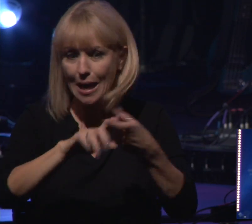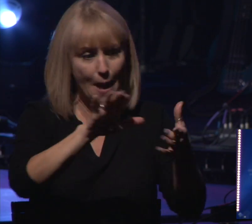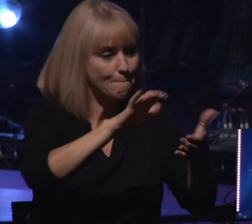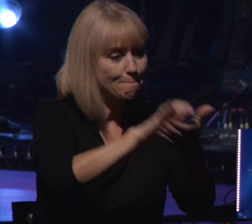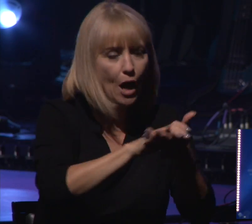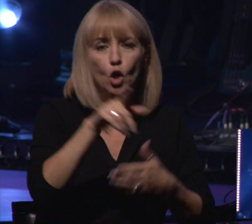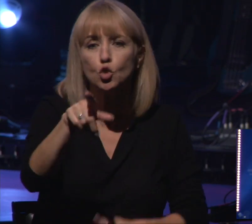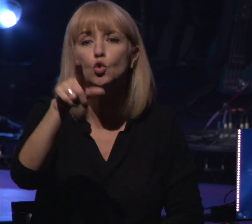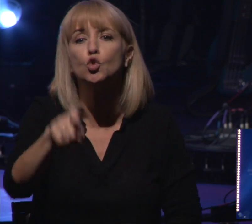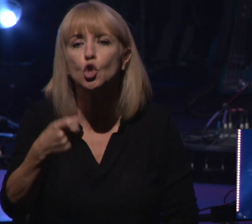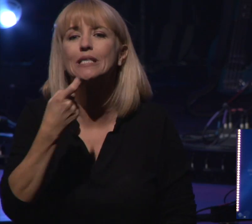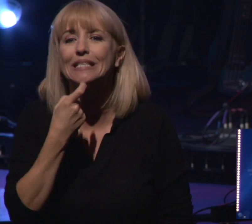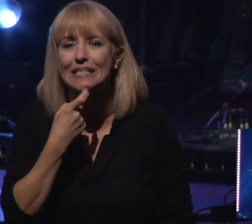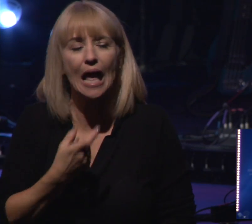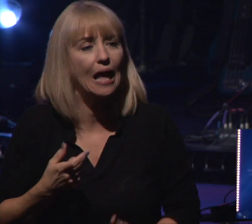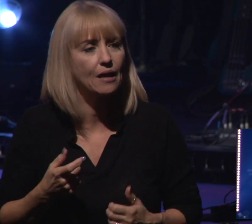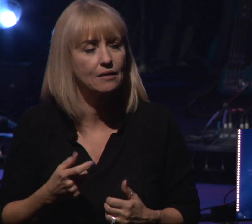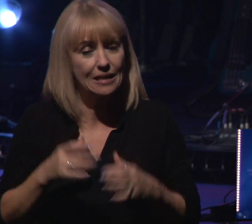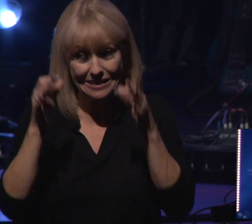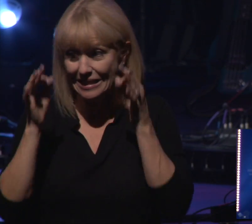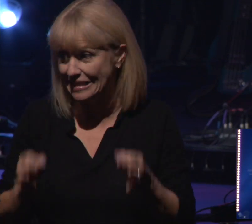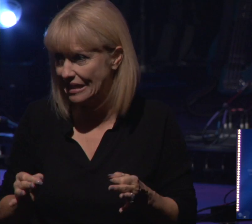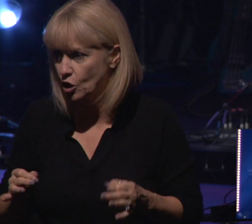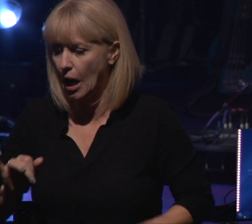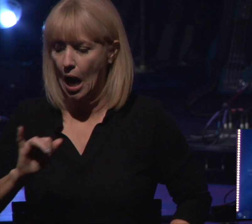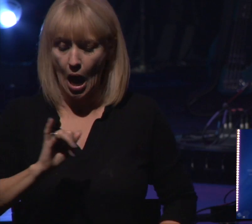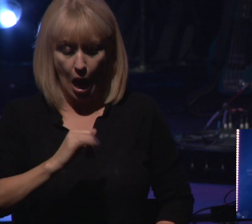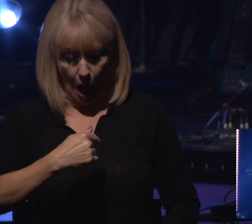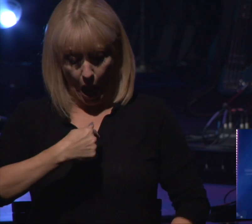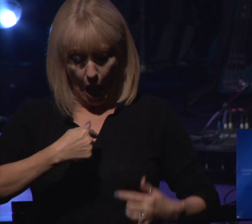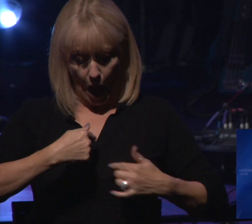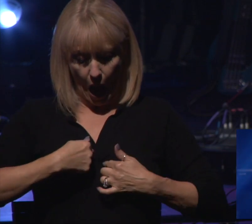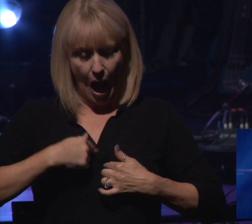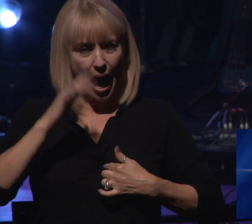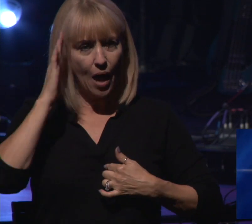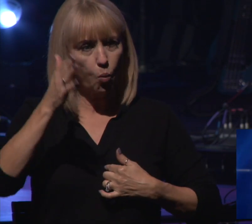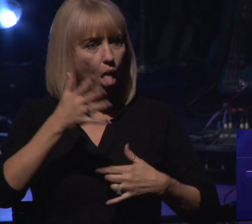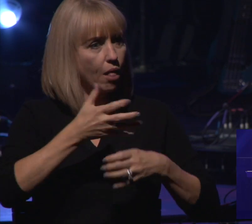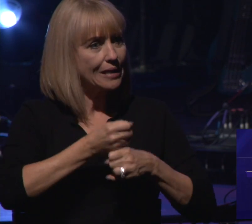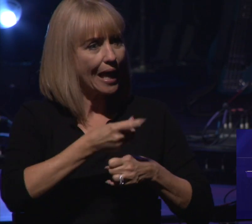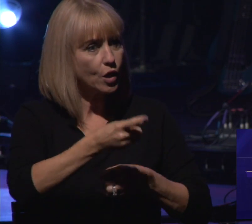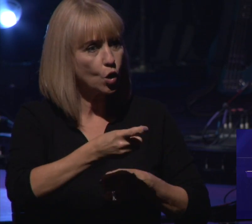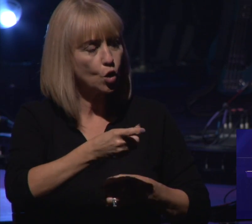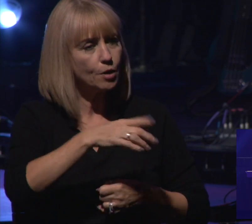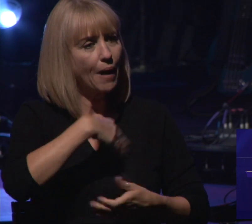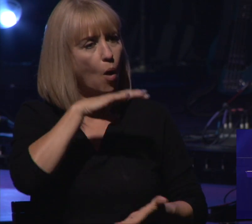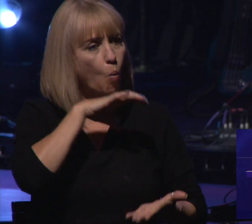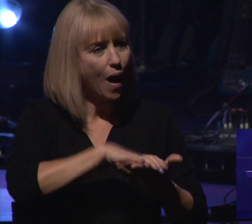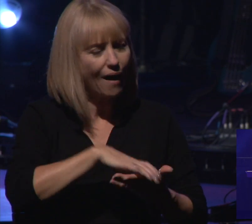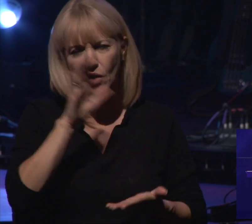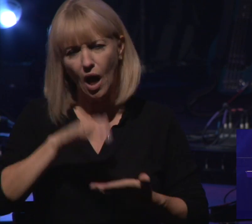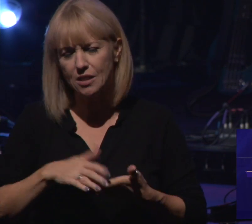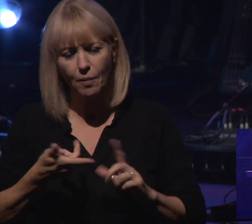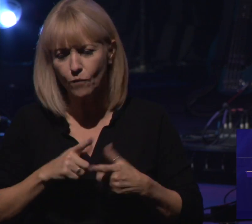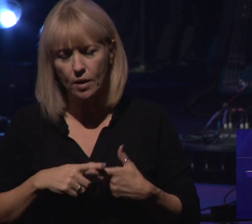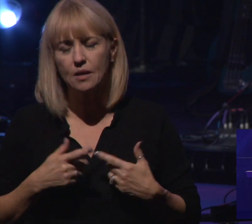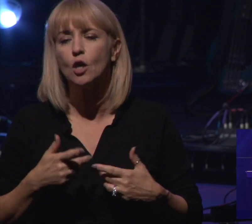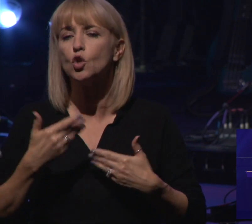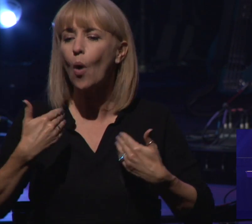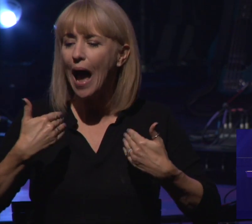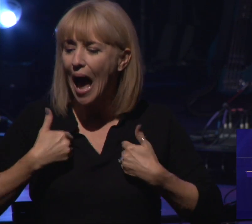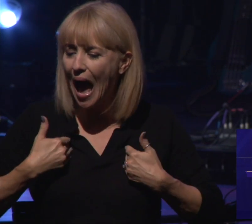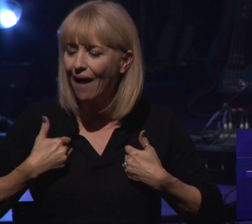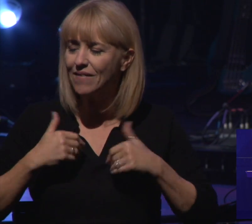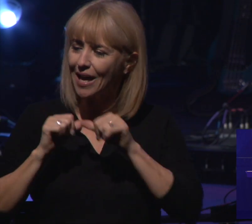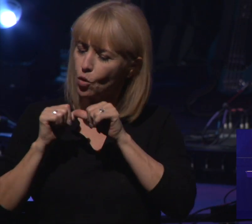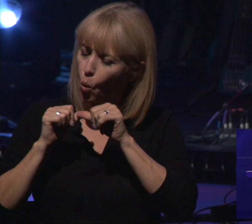to a friend, this is what a commitment looks like. It starts with this. It's a decision. I will take you to be my wife or to be my husband,